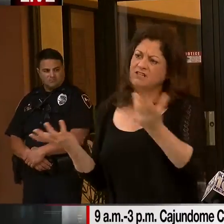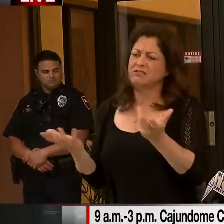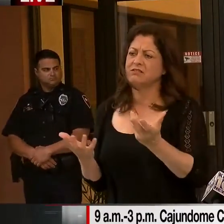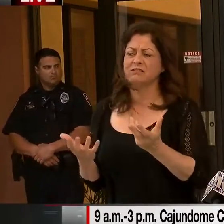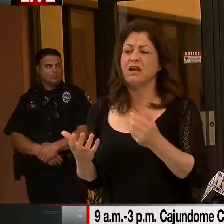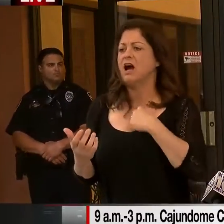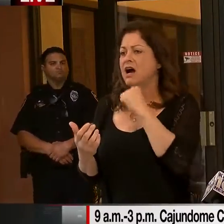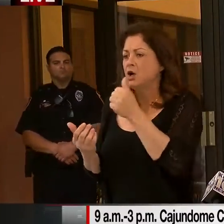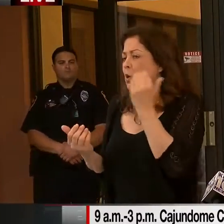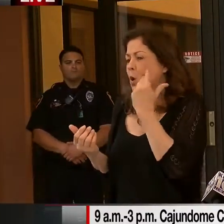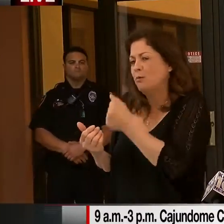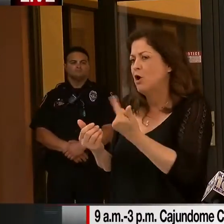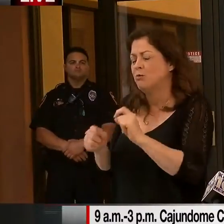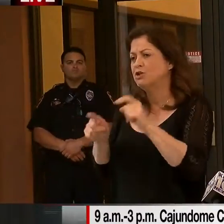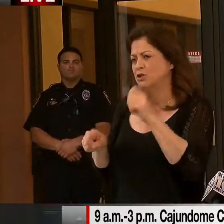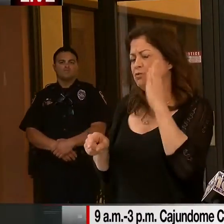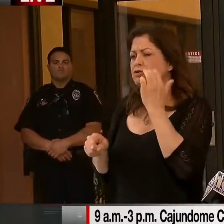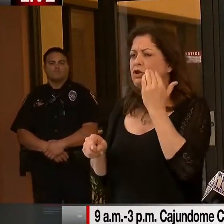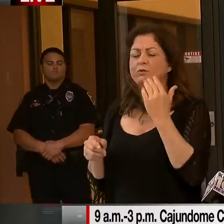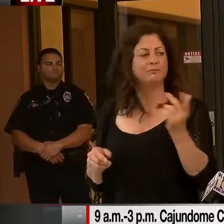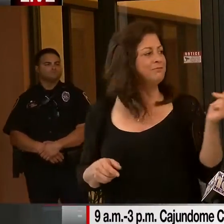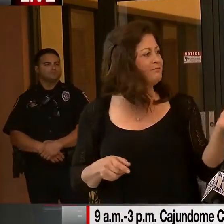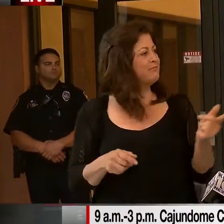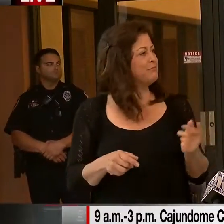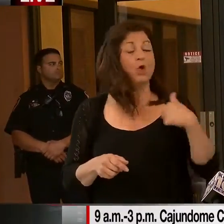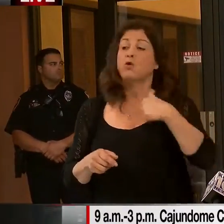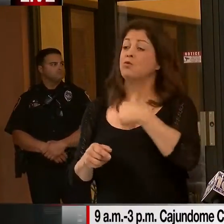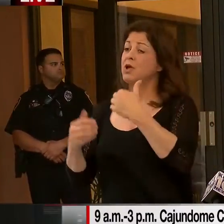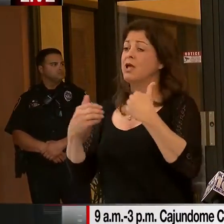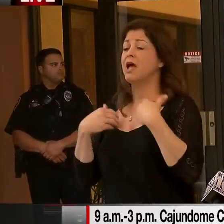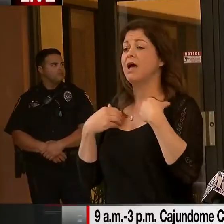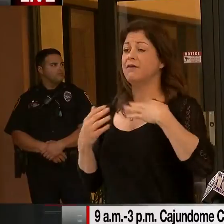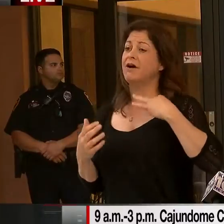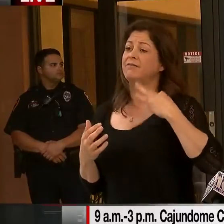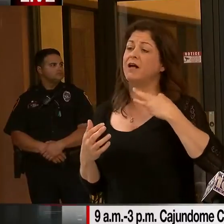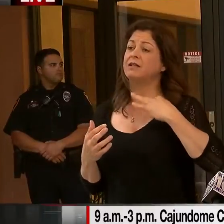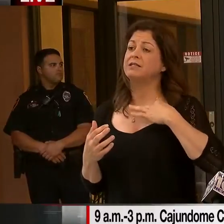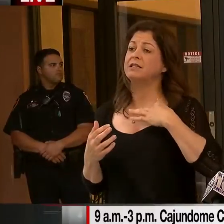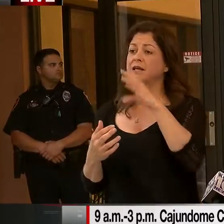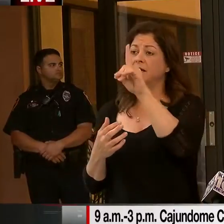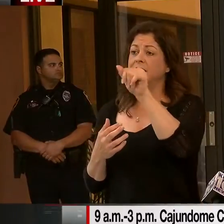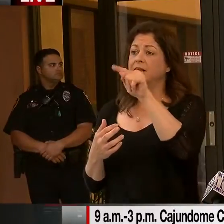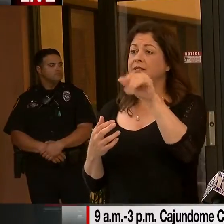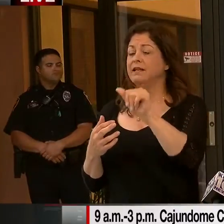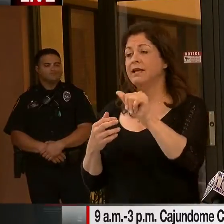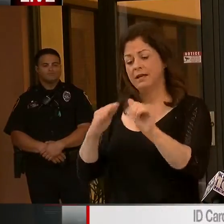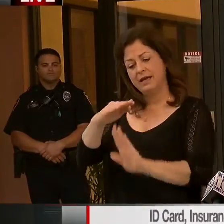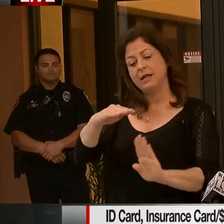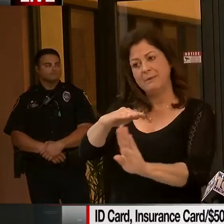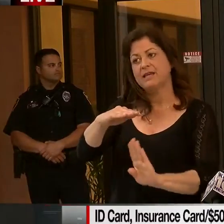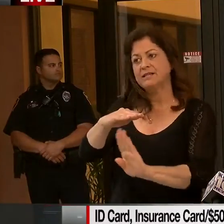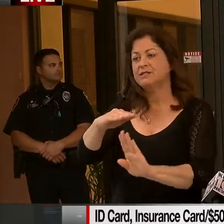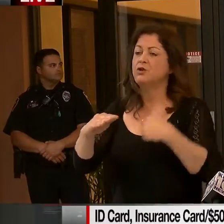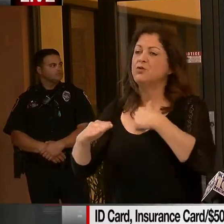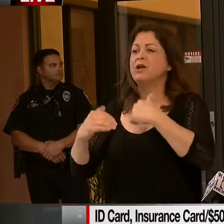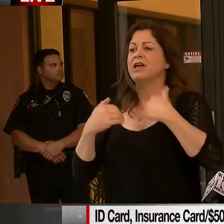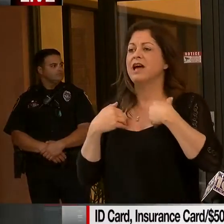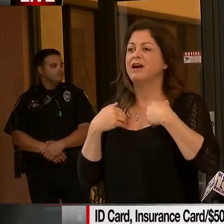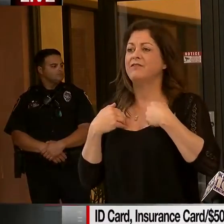you want to expand? Sure. So we actually have a volunteer database for healthcare professionals, Louisiana Volunteers in Action.